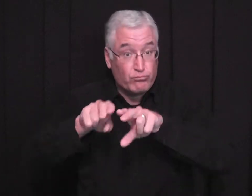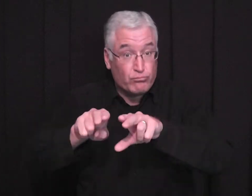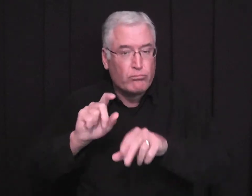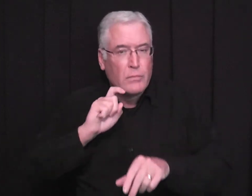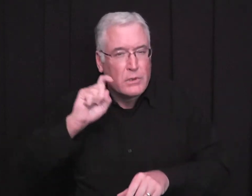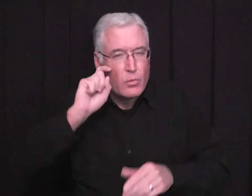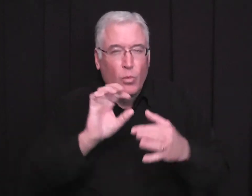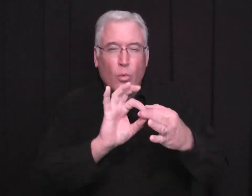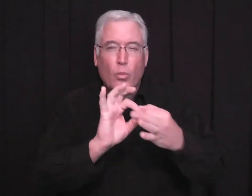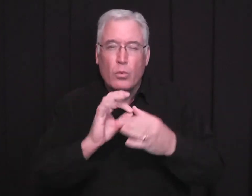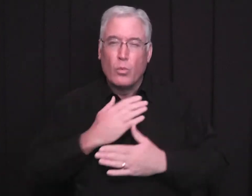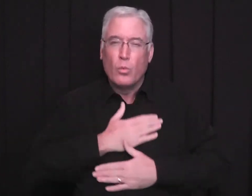relationship with her.